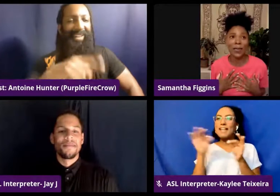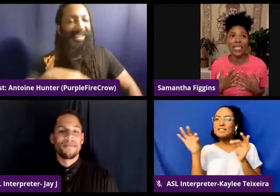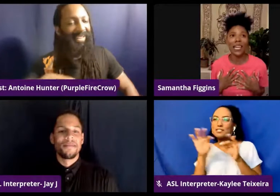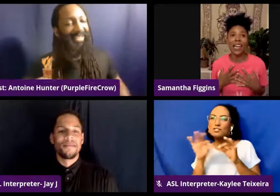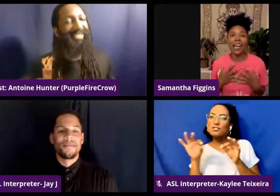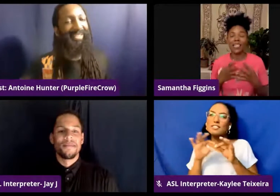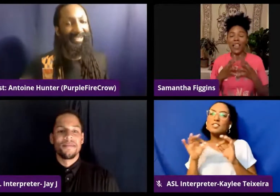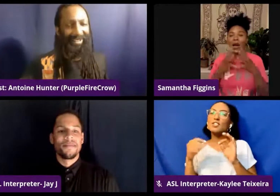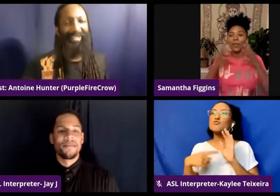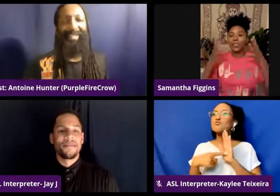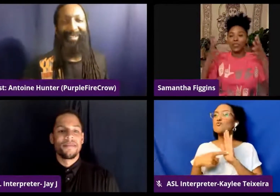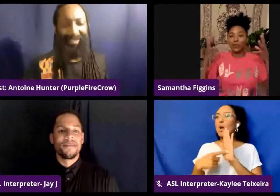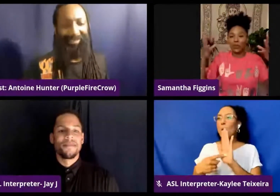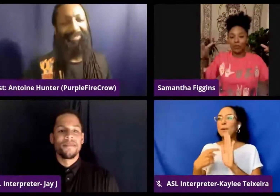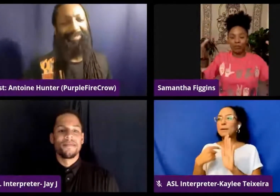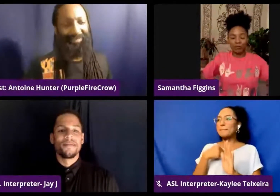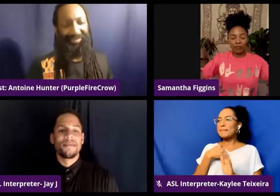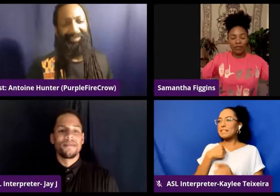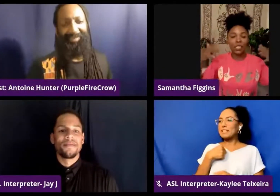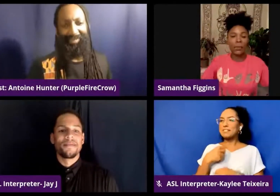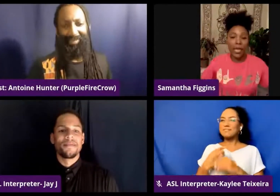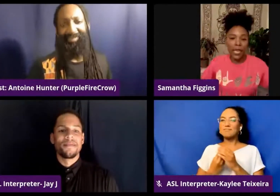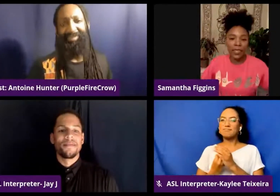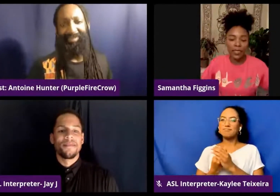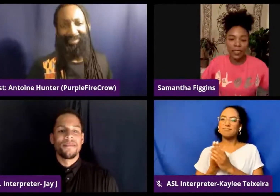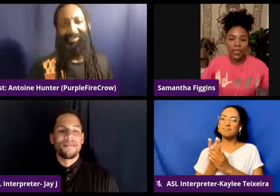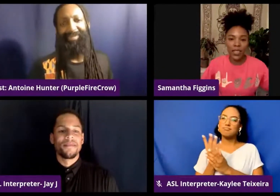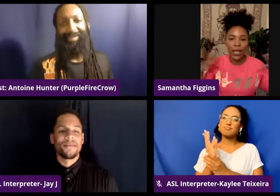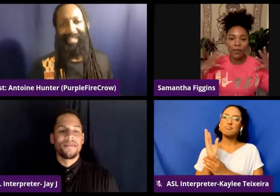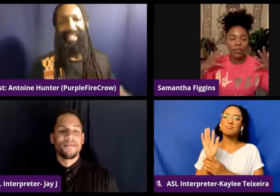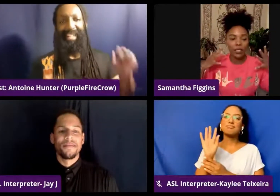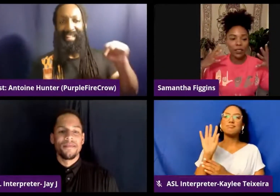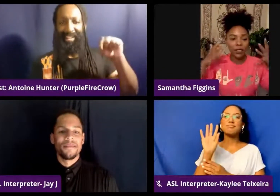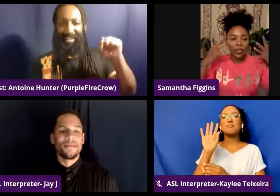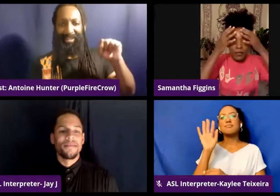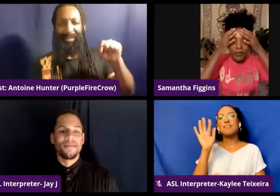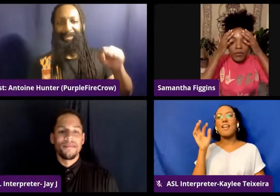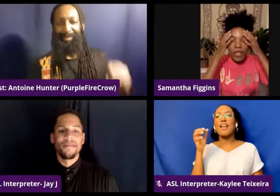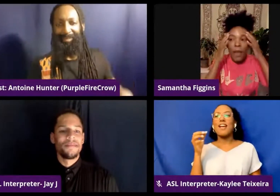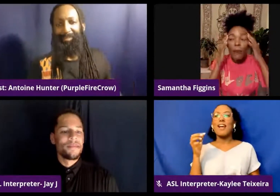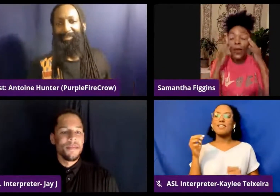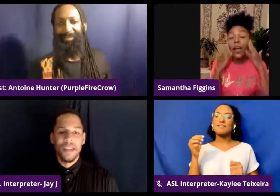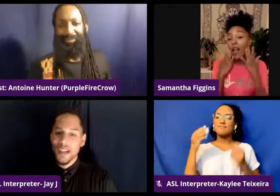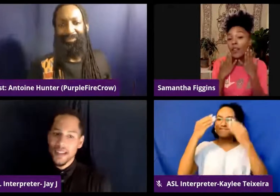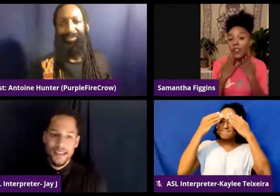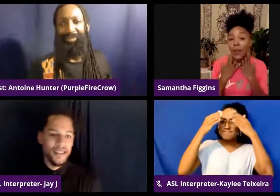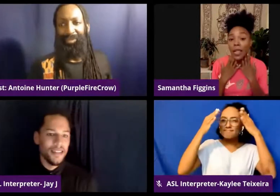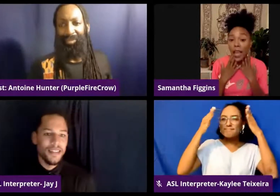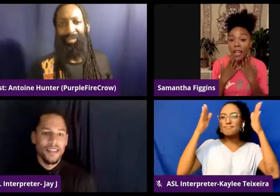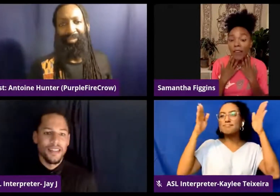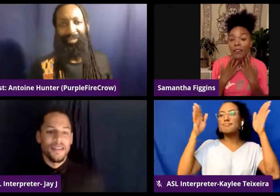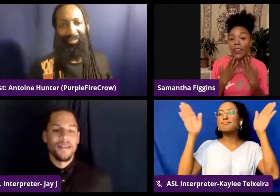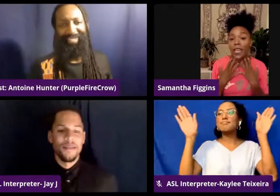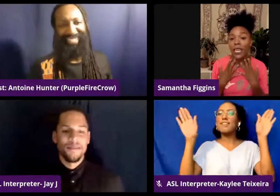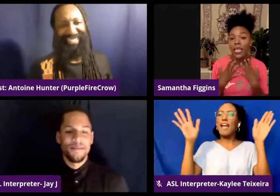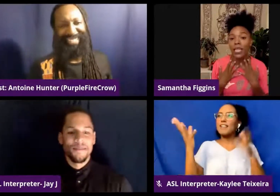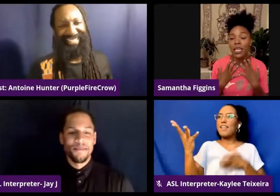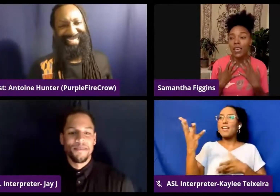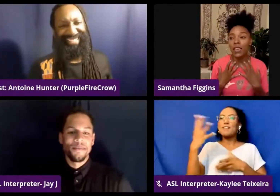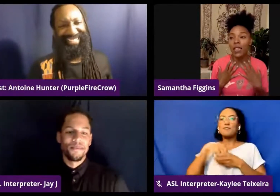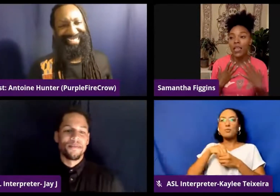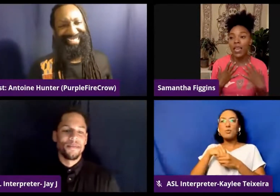this time. And that has allowed me to expand and bring colors to my life. I feel